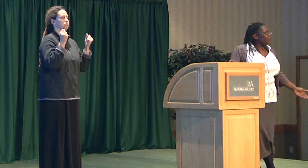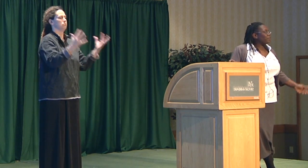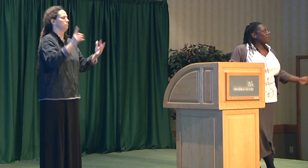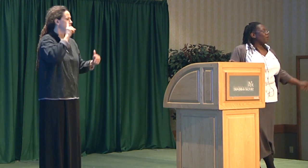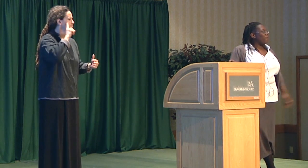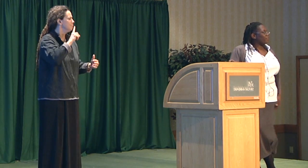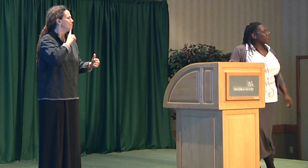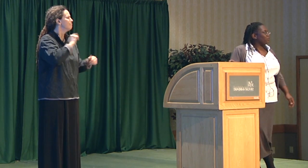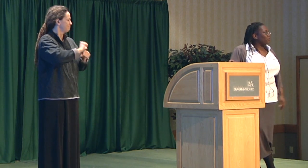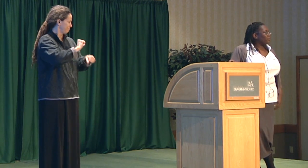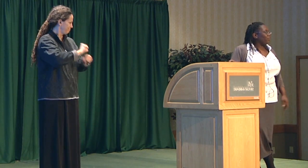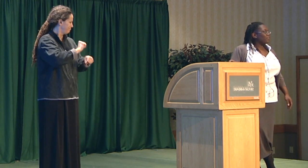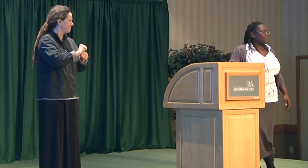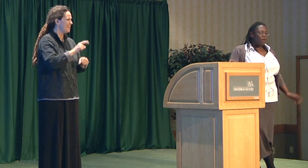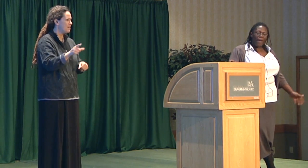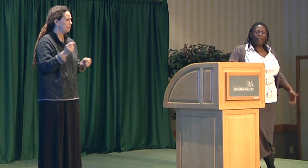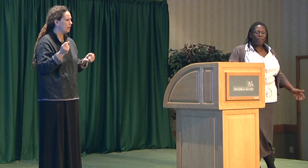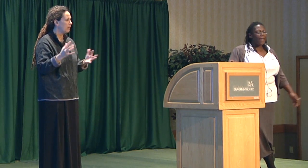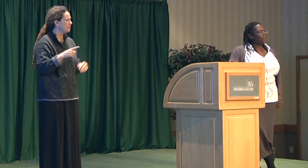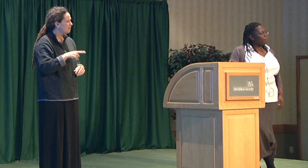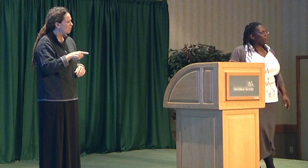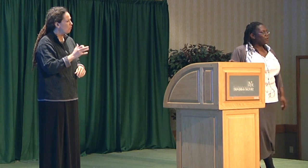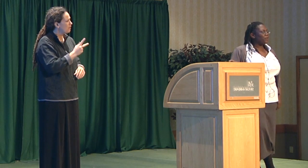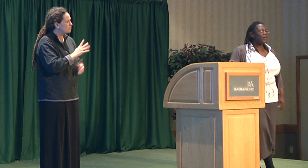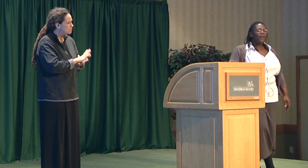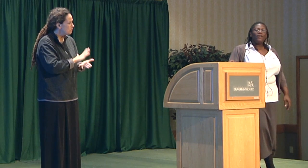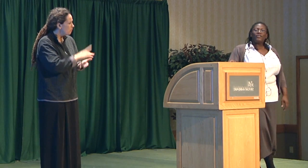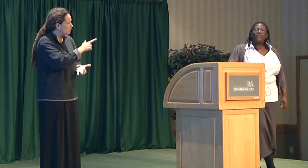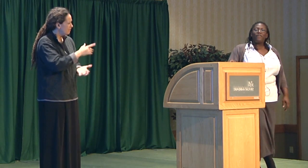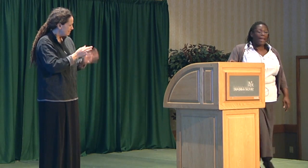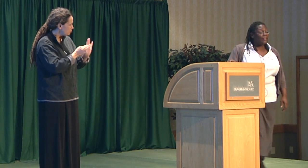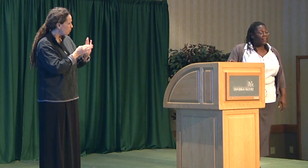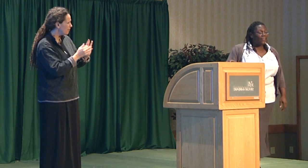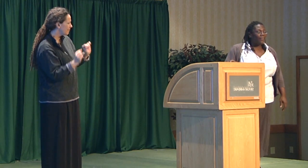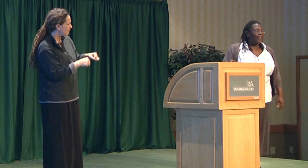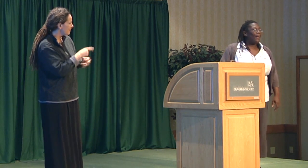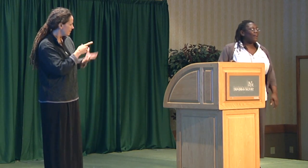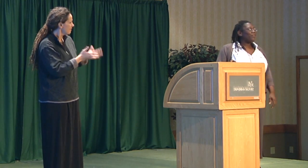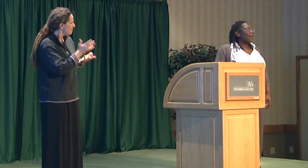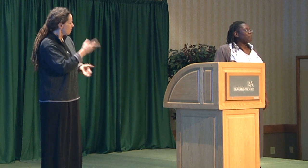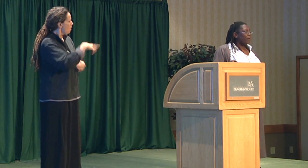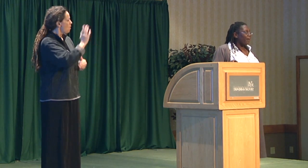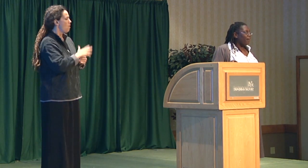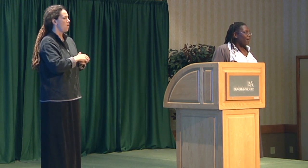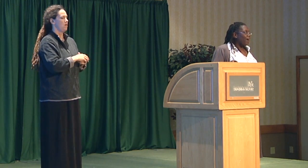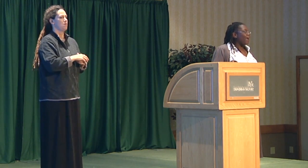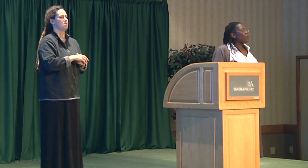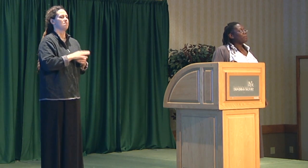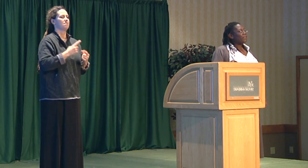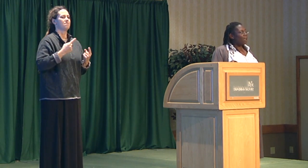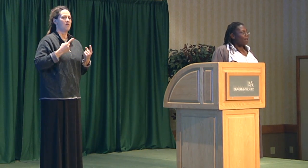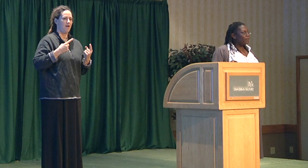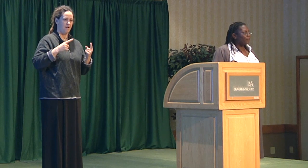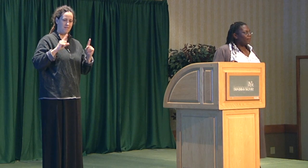kept encouraging me to go back to school. They said, go back, become an interpreter. So finally, with a lot of prayer,